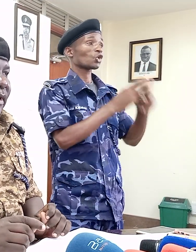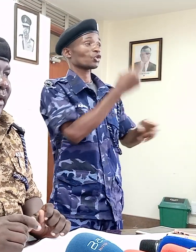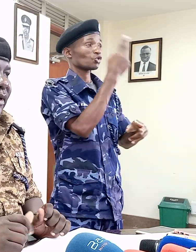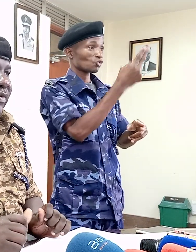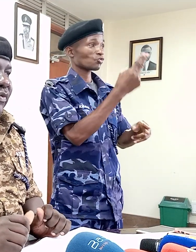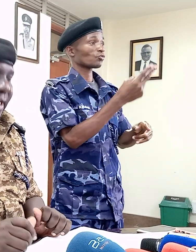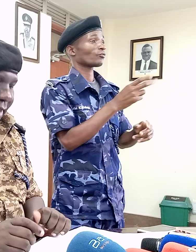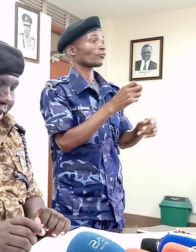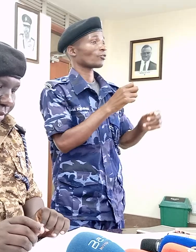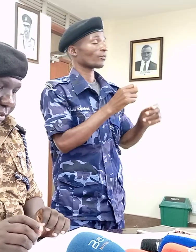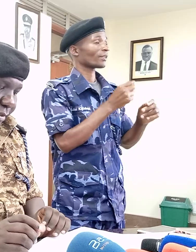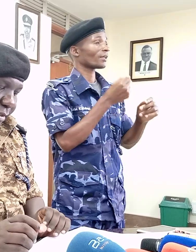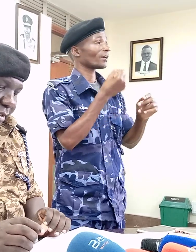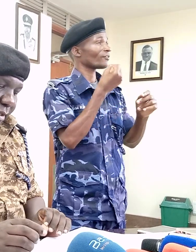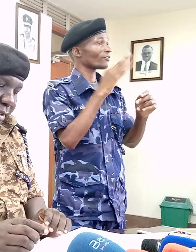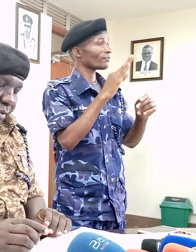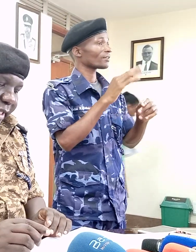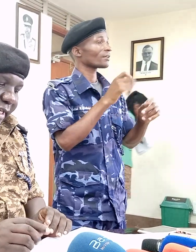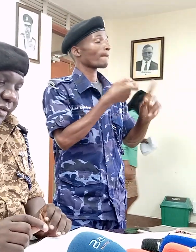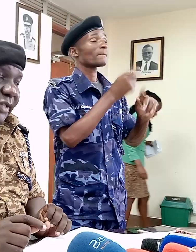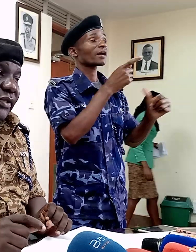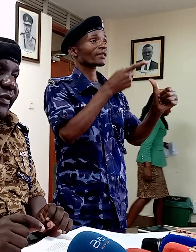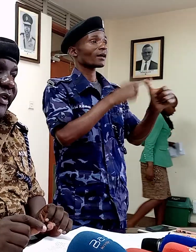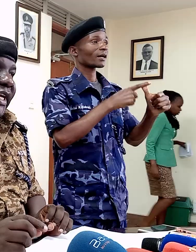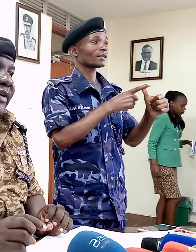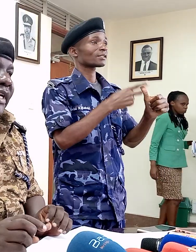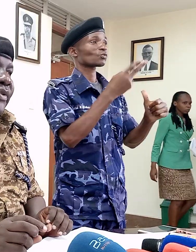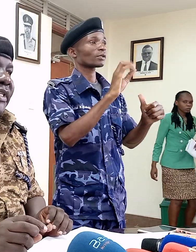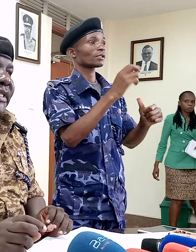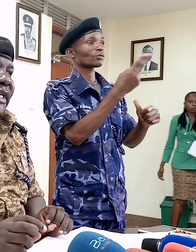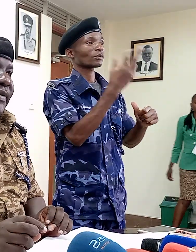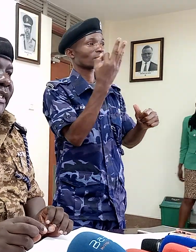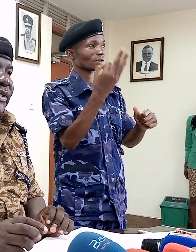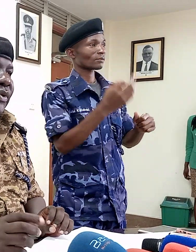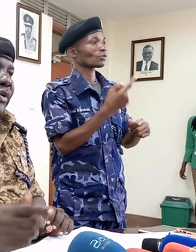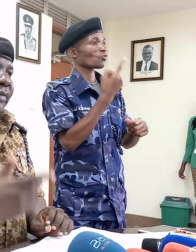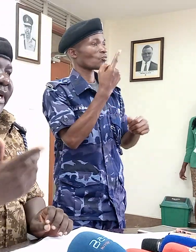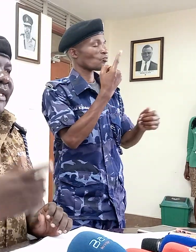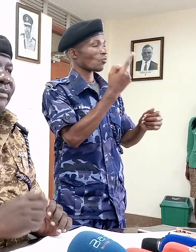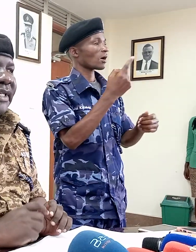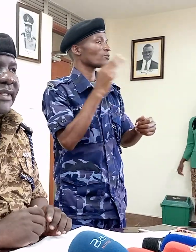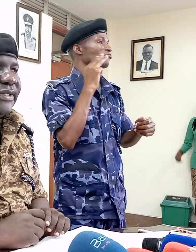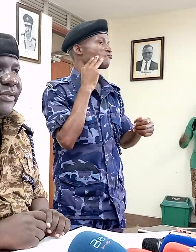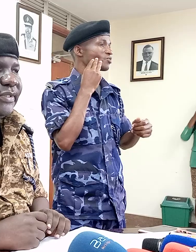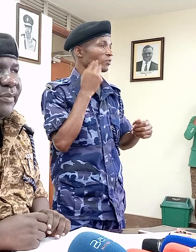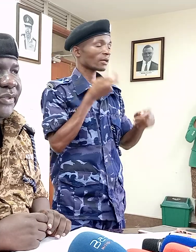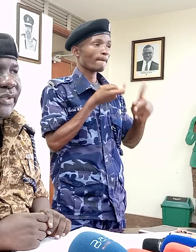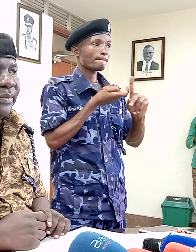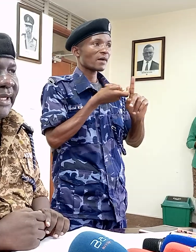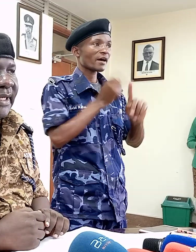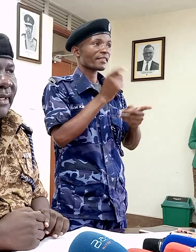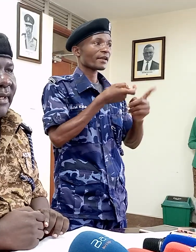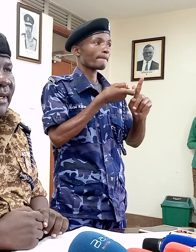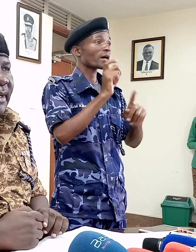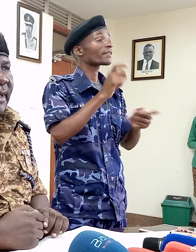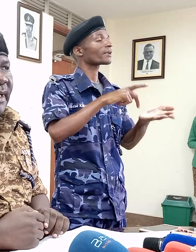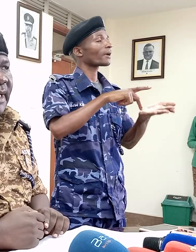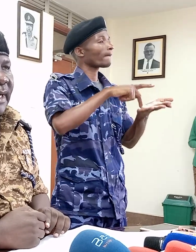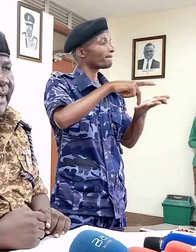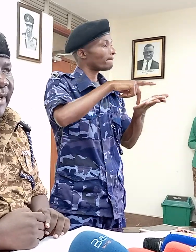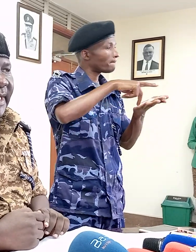2020 of 1 million with an interest of 320,000. So on a monthly basis, he was supposed to pay